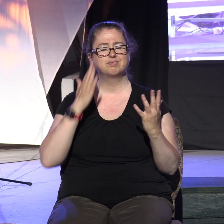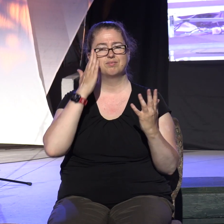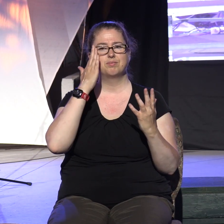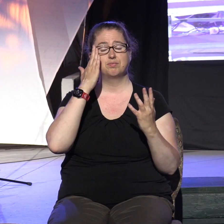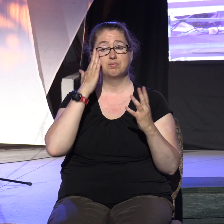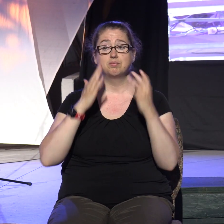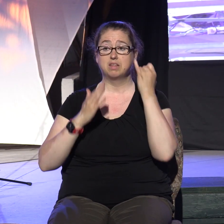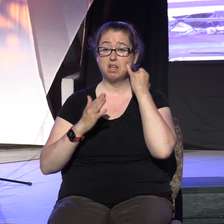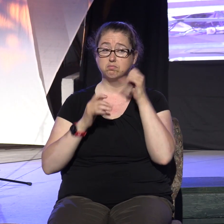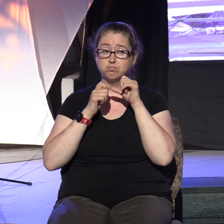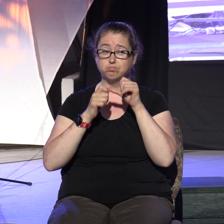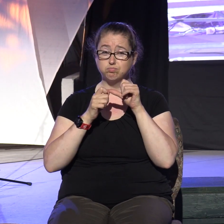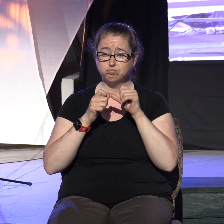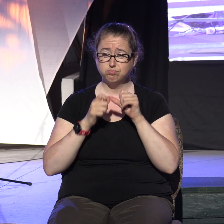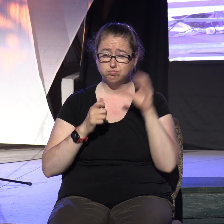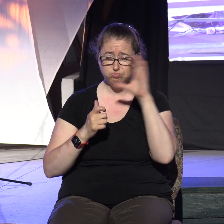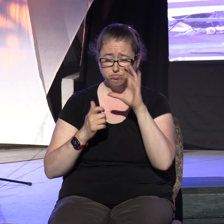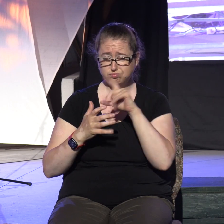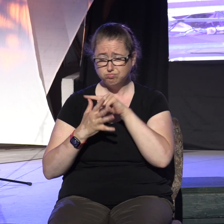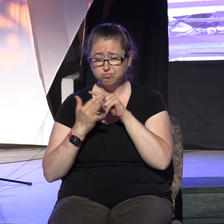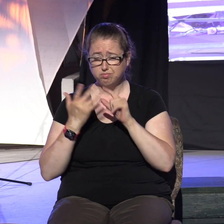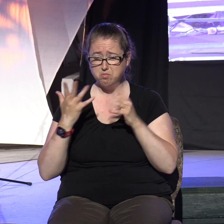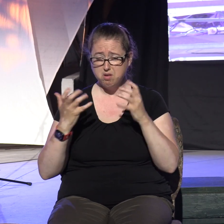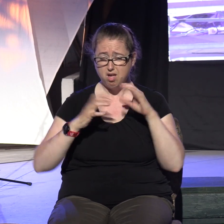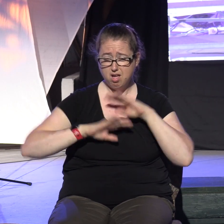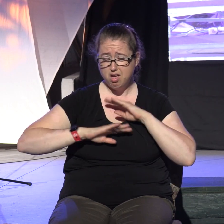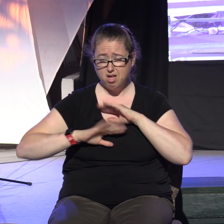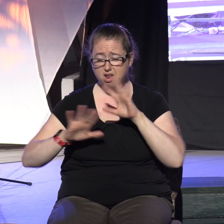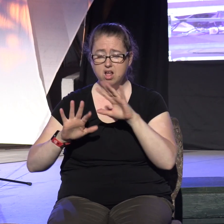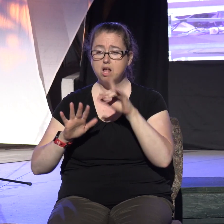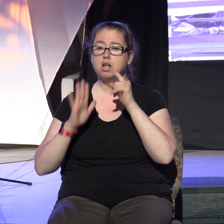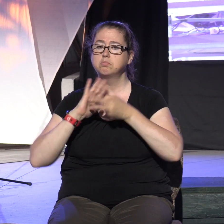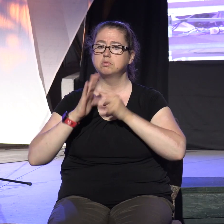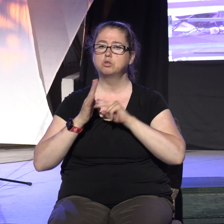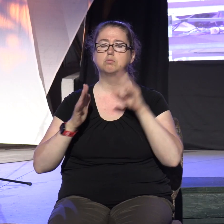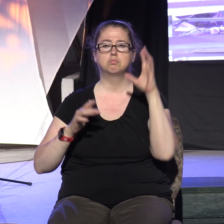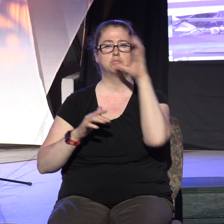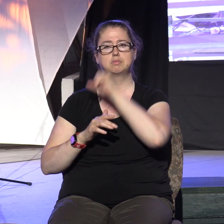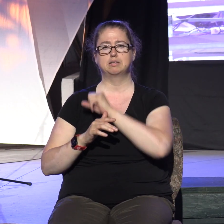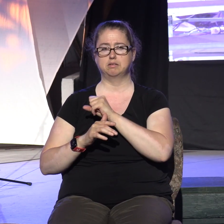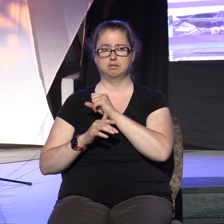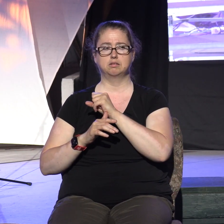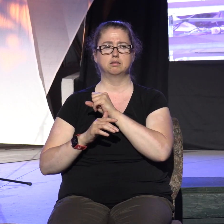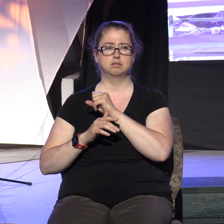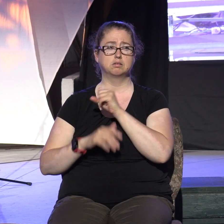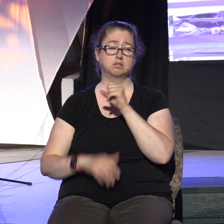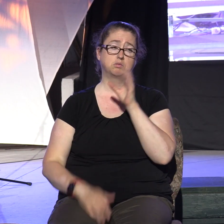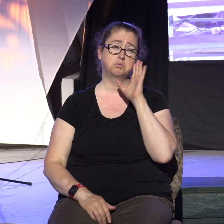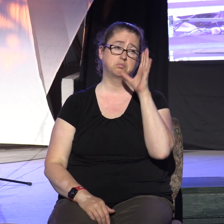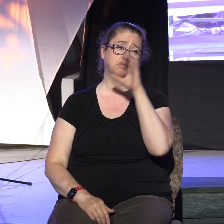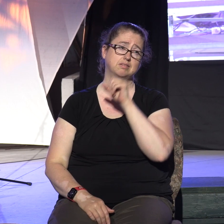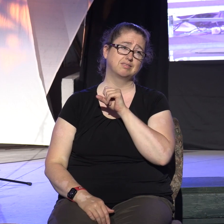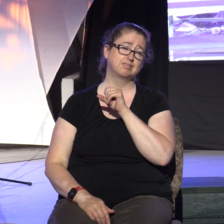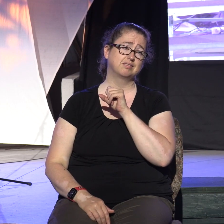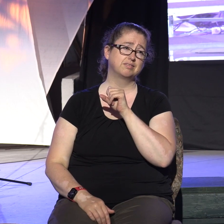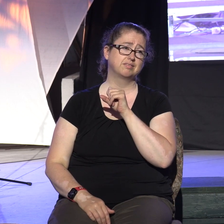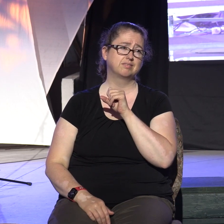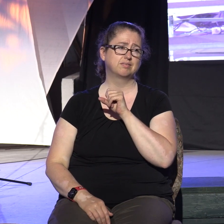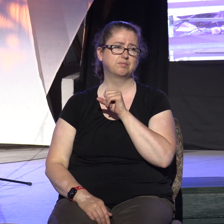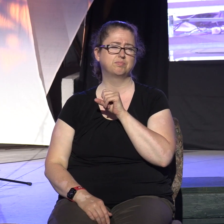think a lot about how did life go by so quickly? How did my kids grow up so